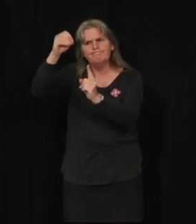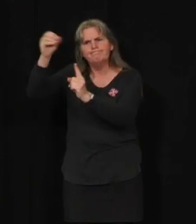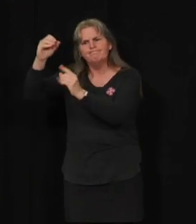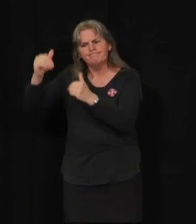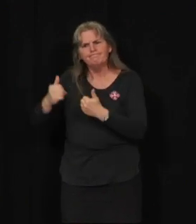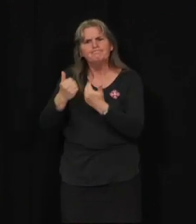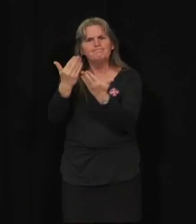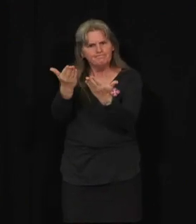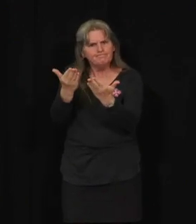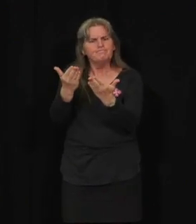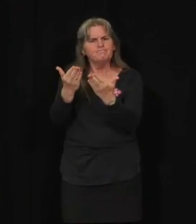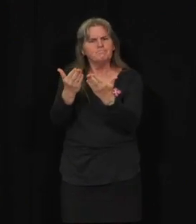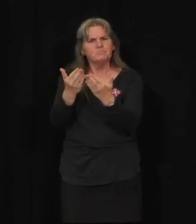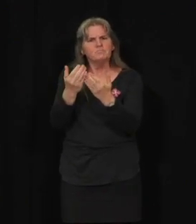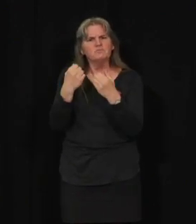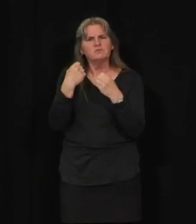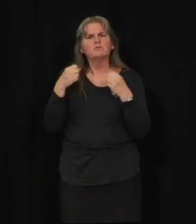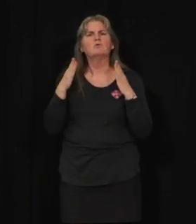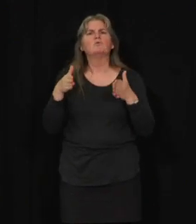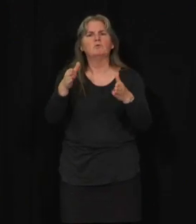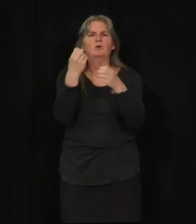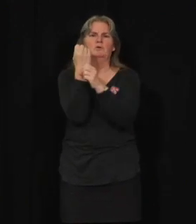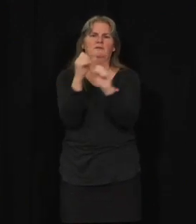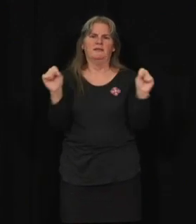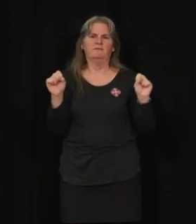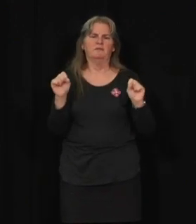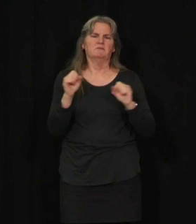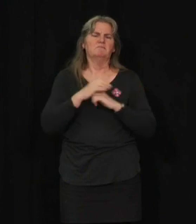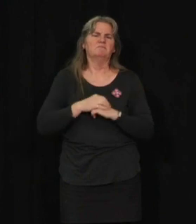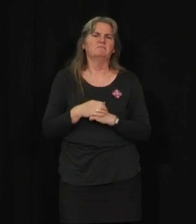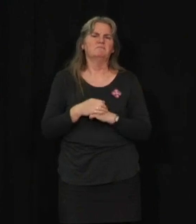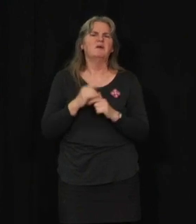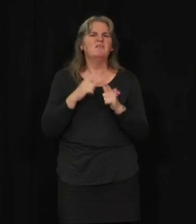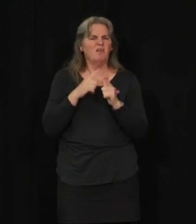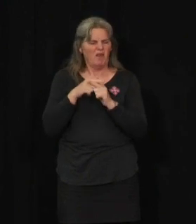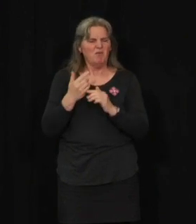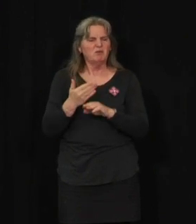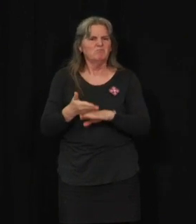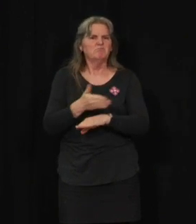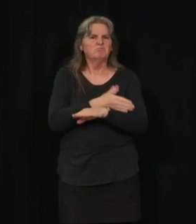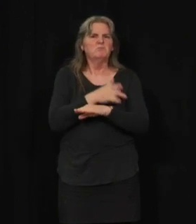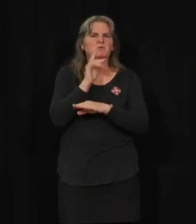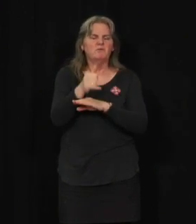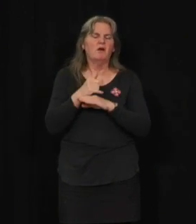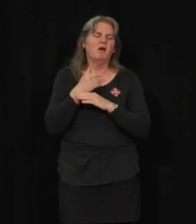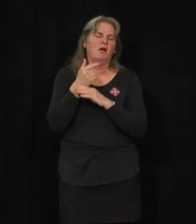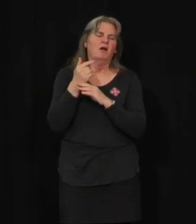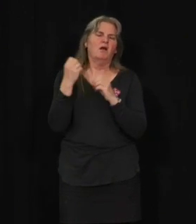recommendations will usefully inform upcoming revisions to Yukon's Motor Vehicles Act.